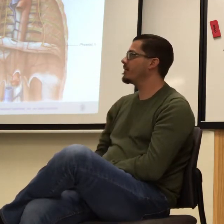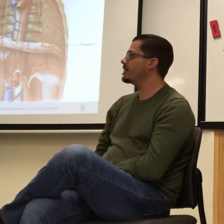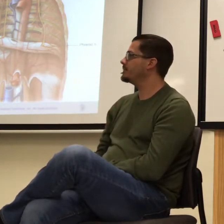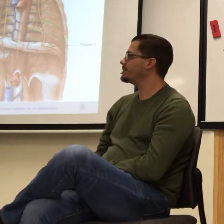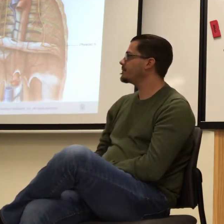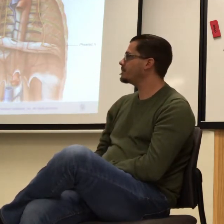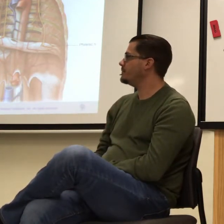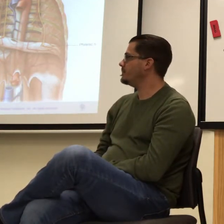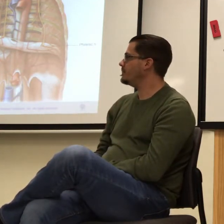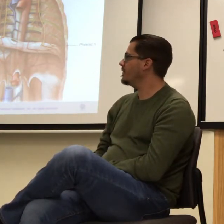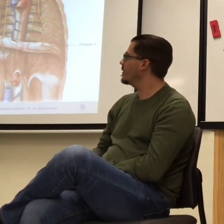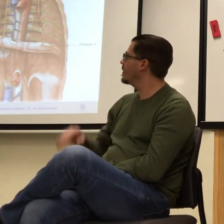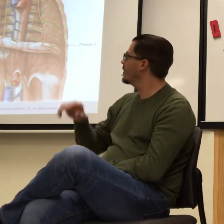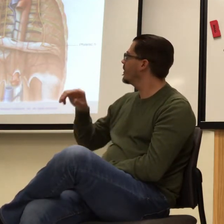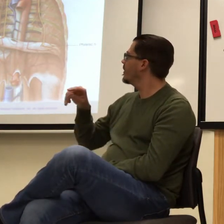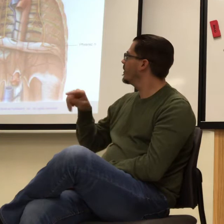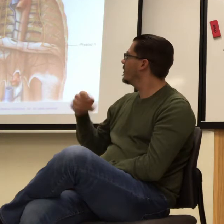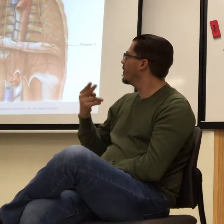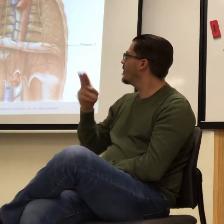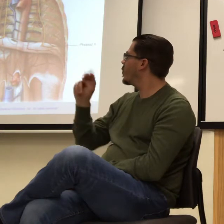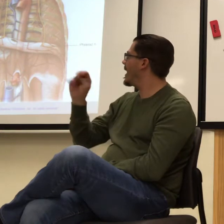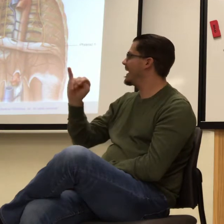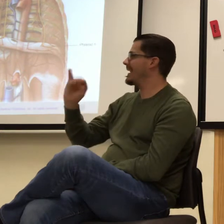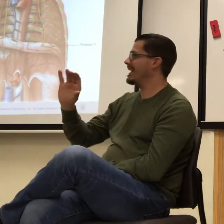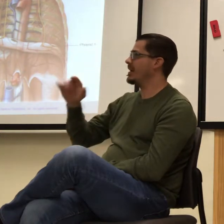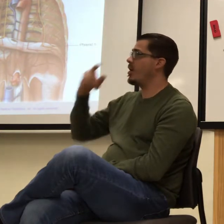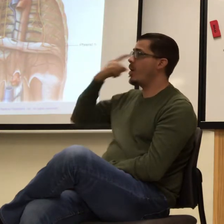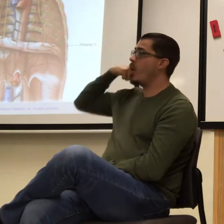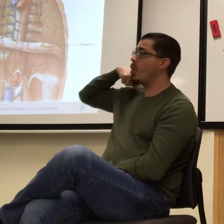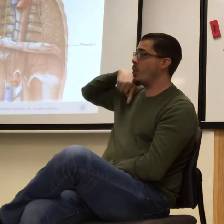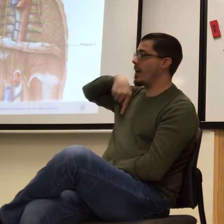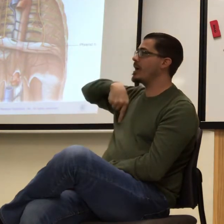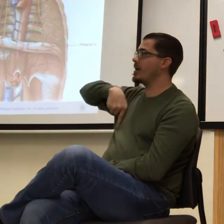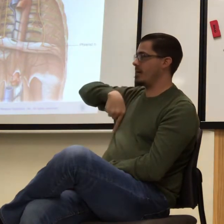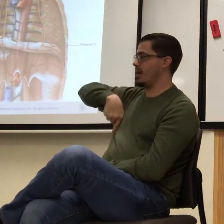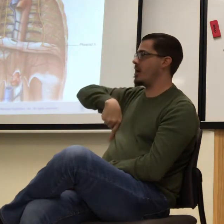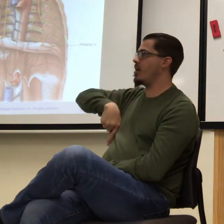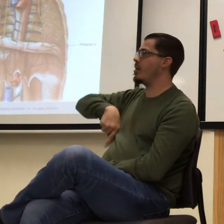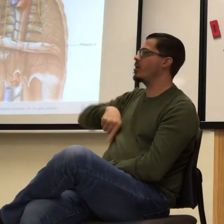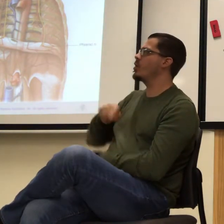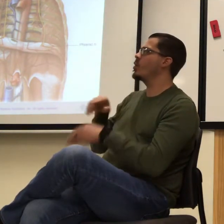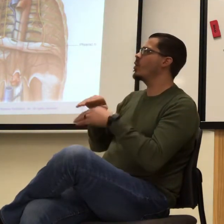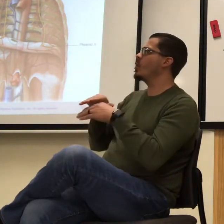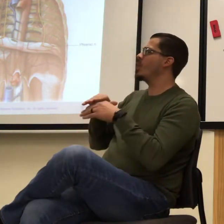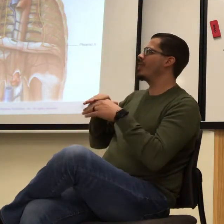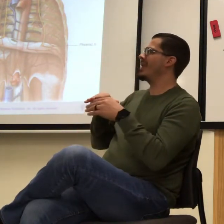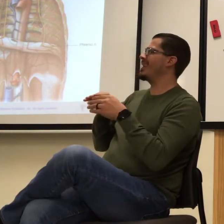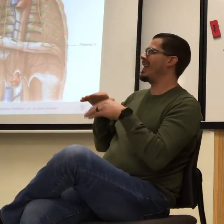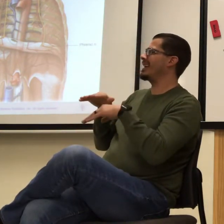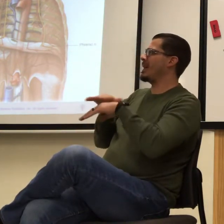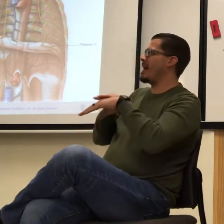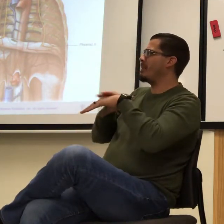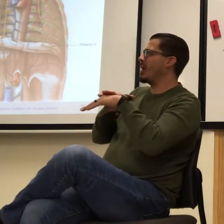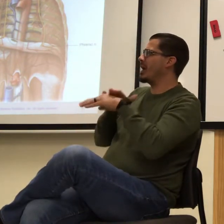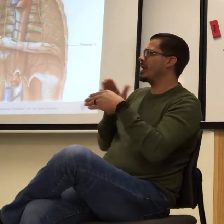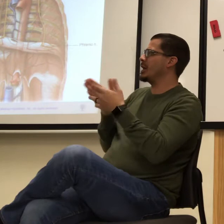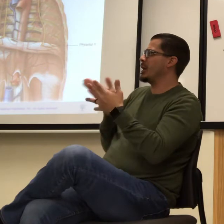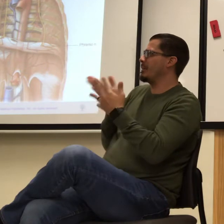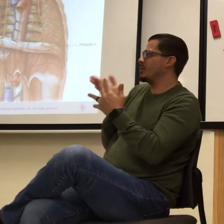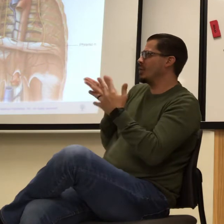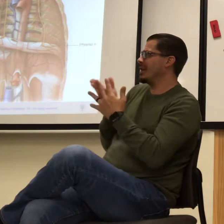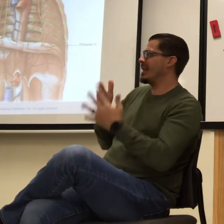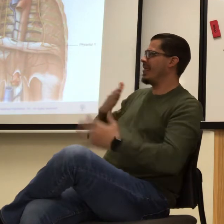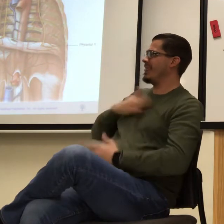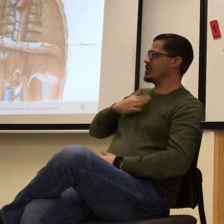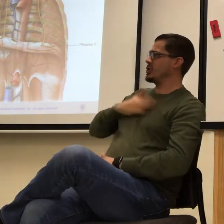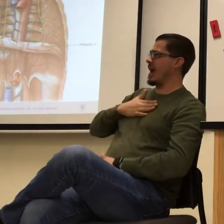The phrenic nerve innervates, goes all the way down to the membrane between chest and abdomen. It's called the